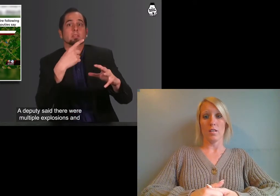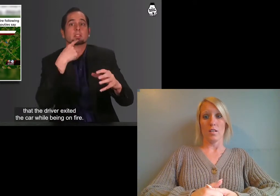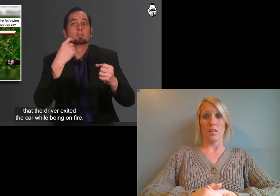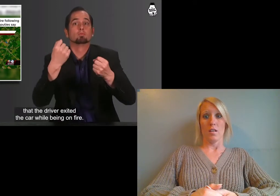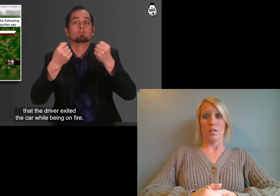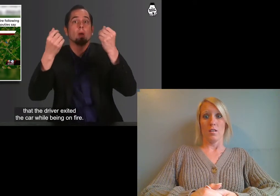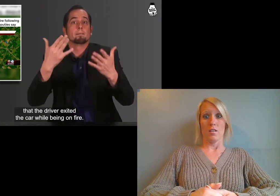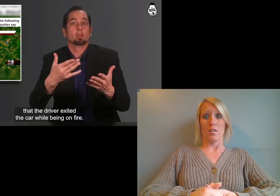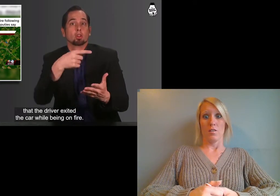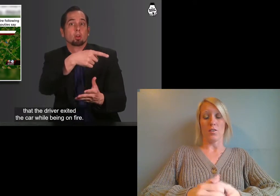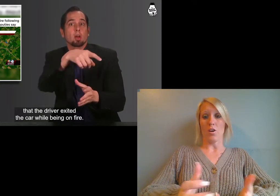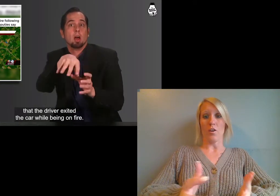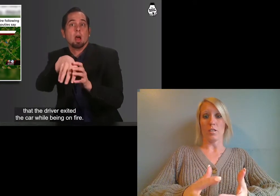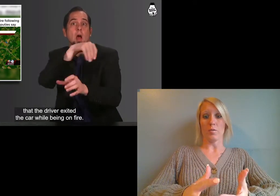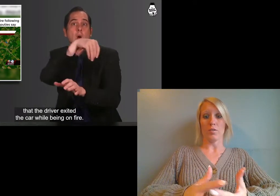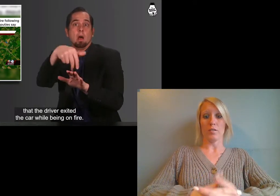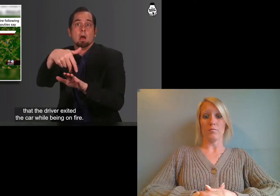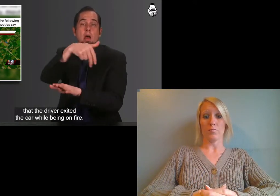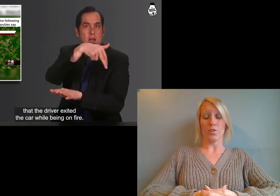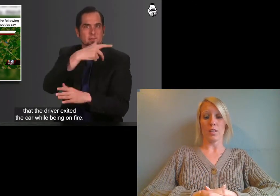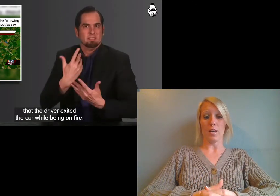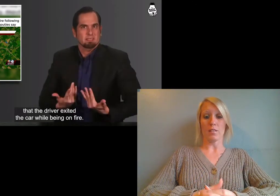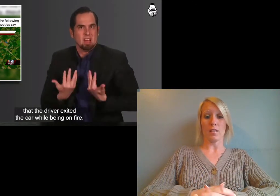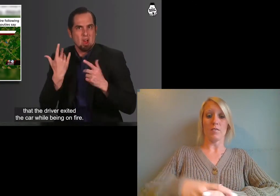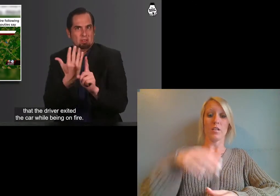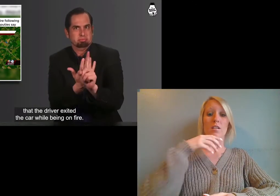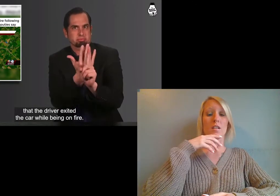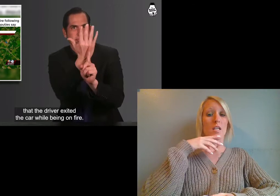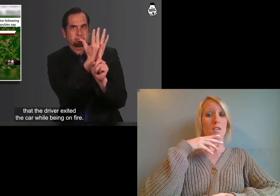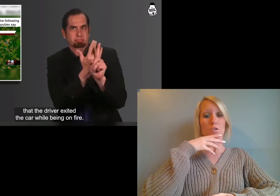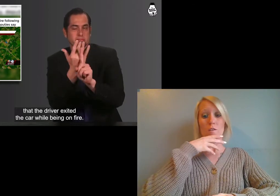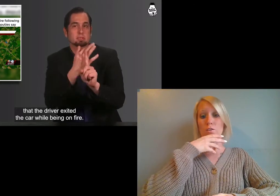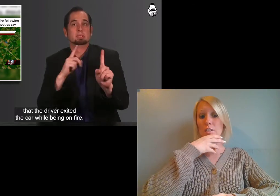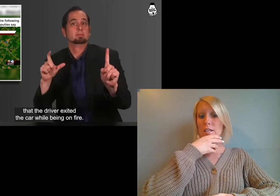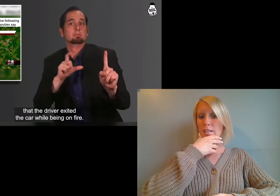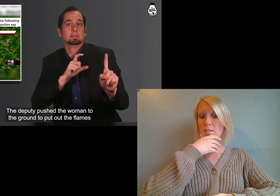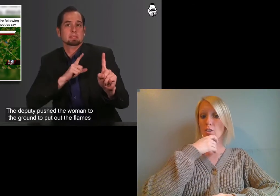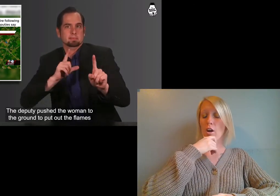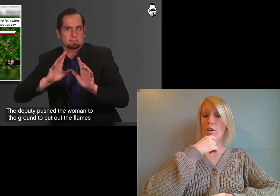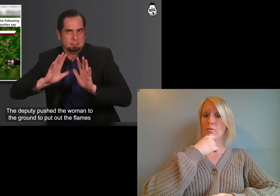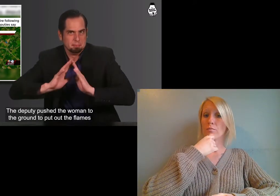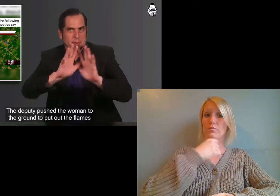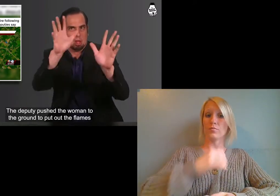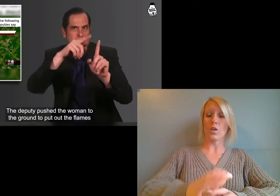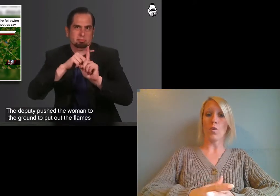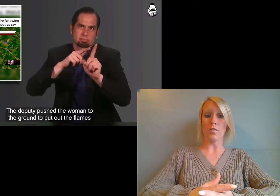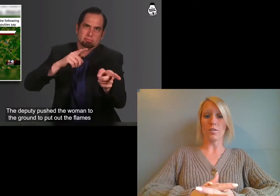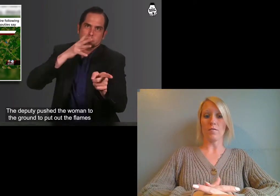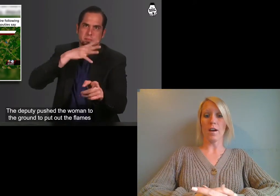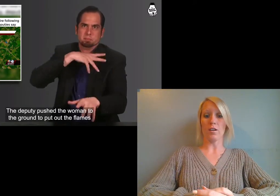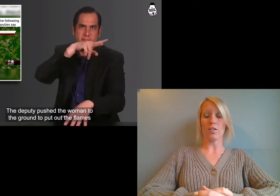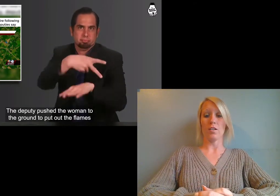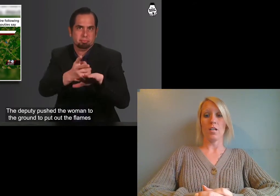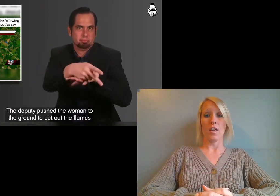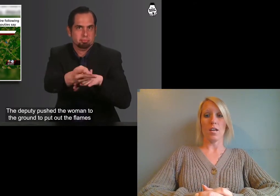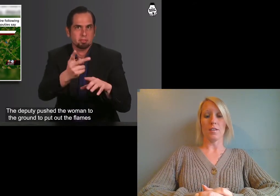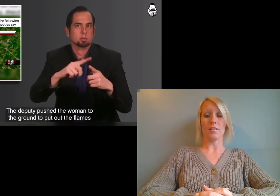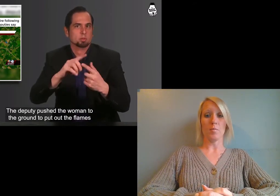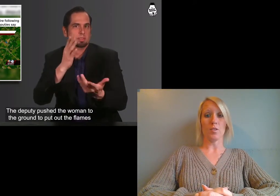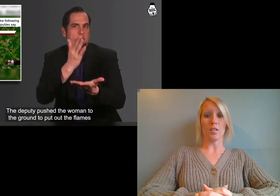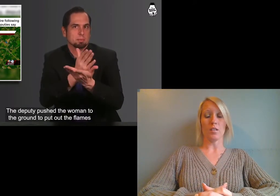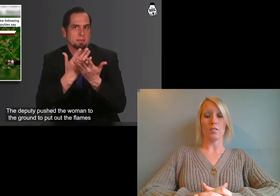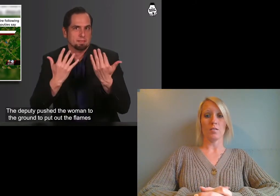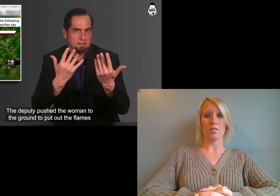and the car exploded with the gas inside of it. The driver did exit the car while it was on fire,